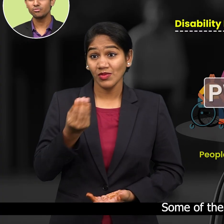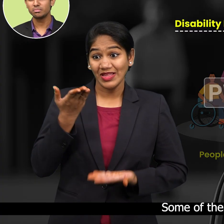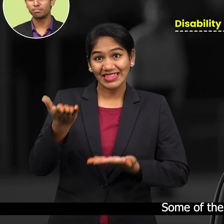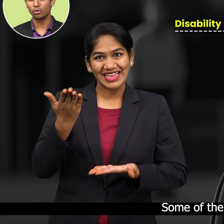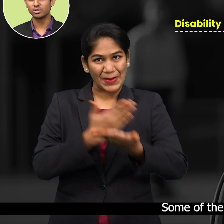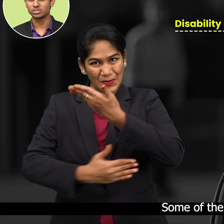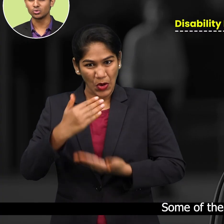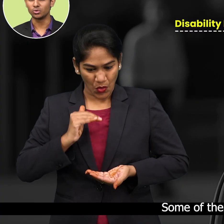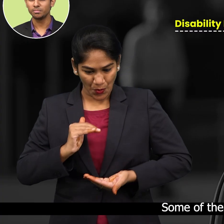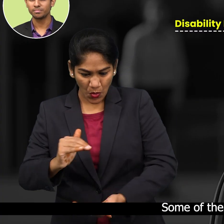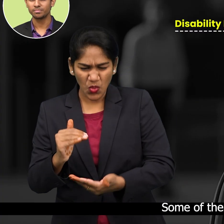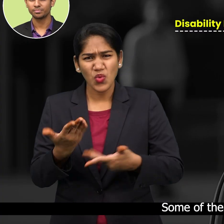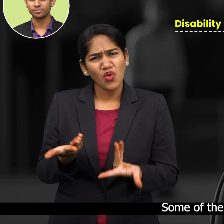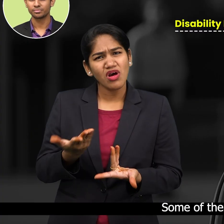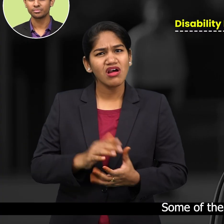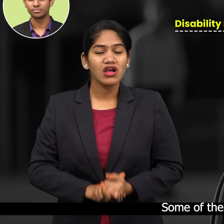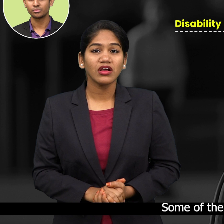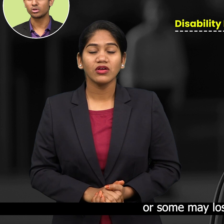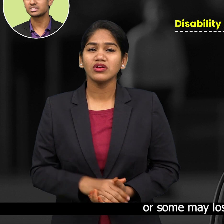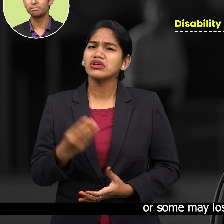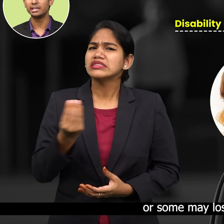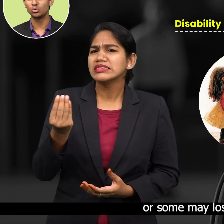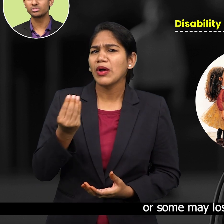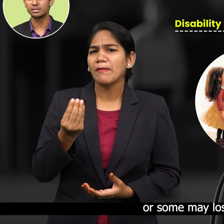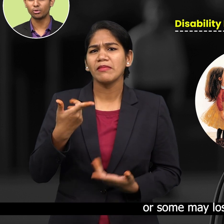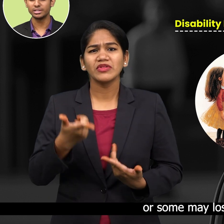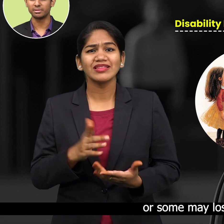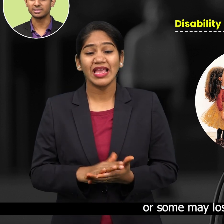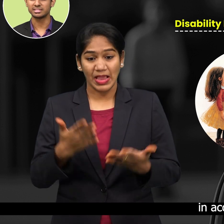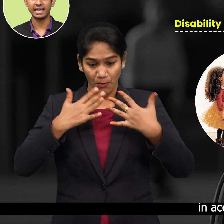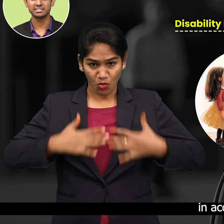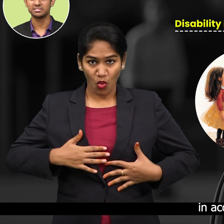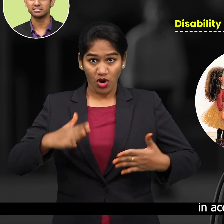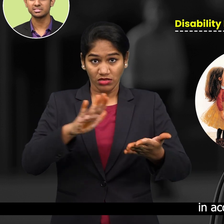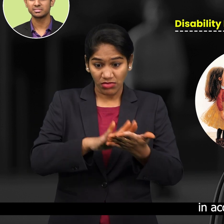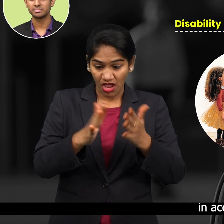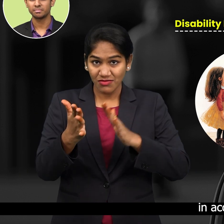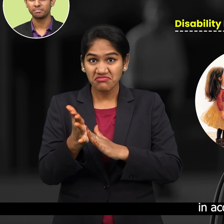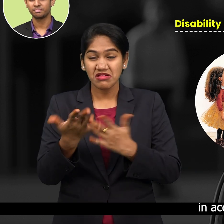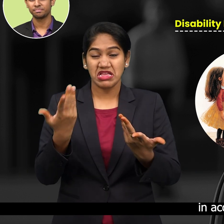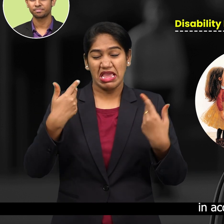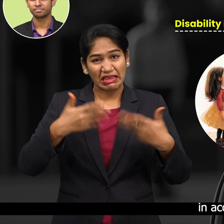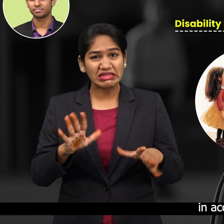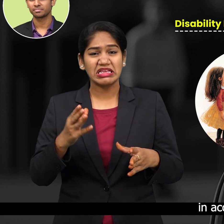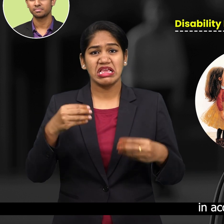Some of them are born so, or some may lose their body parts in accidents,